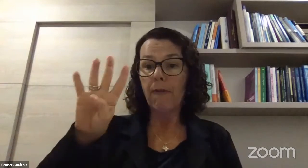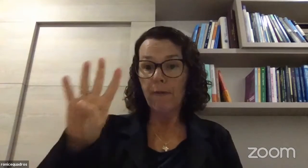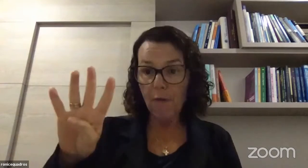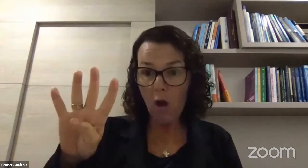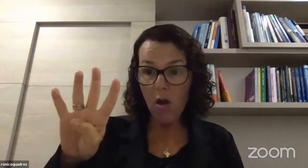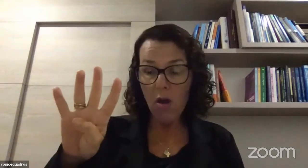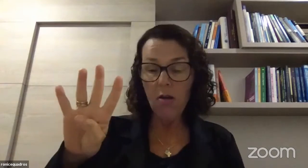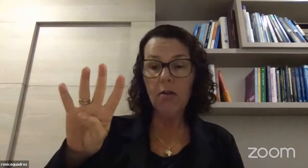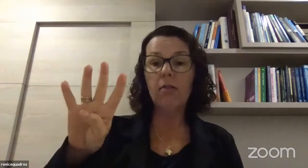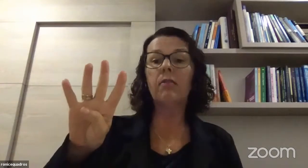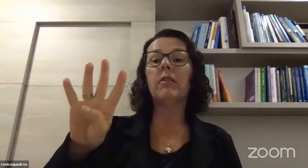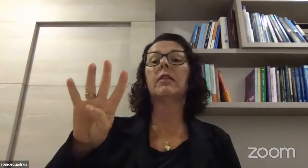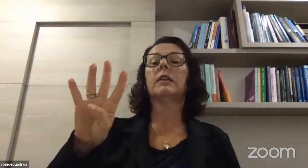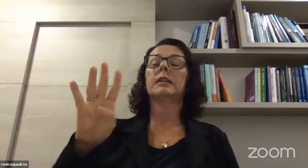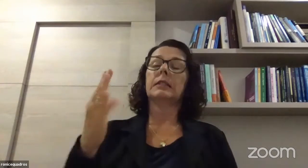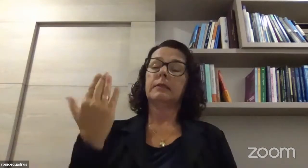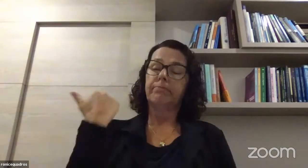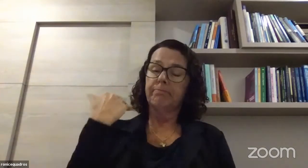sign language.